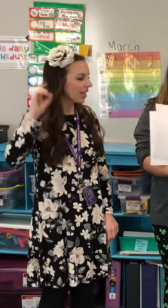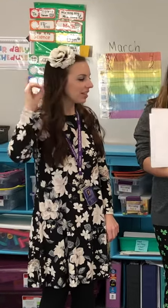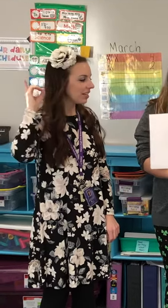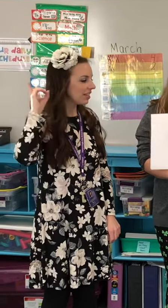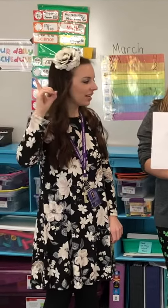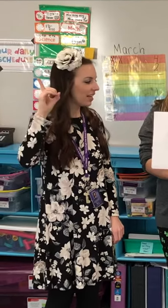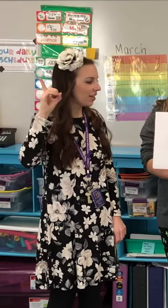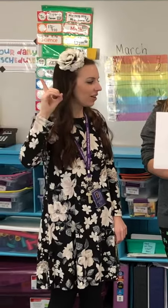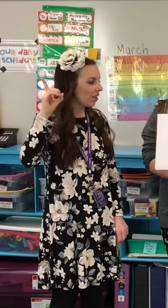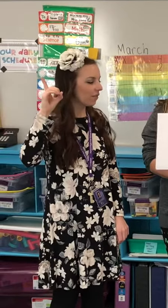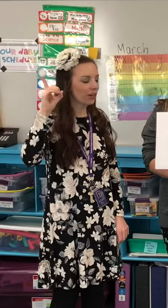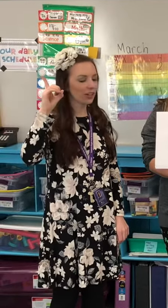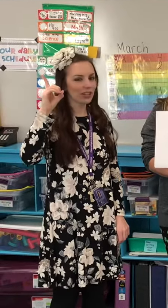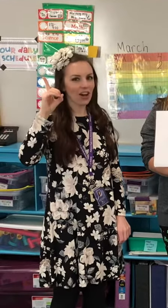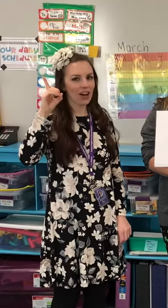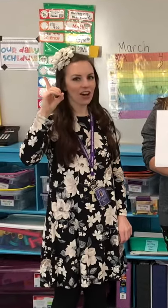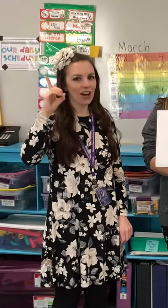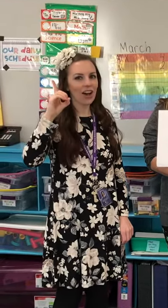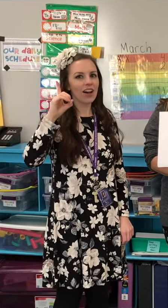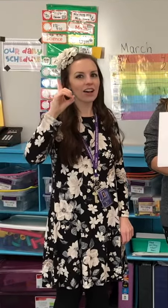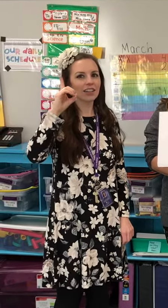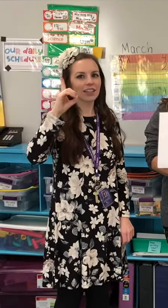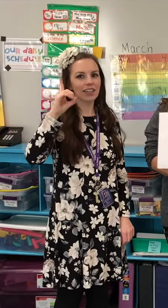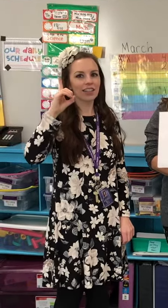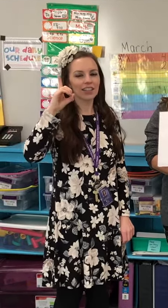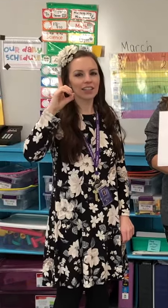D for dog.